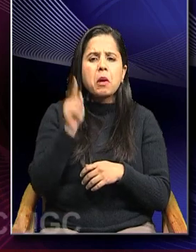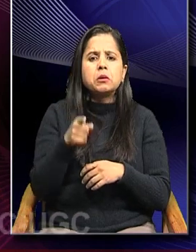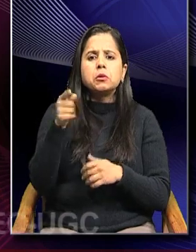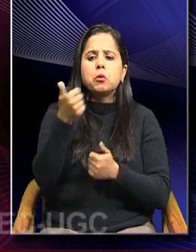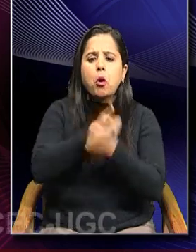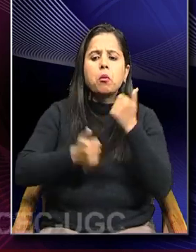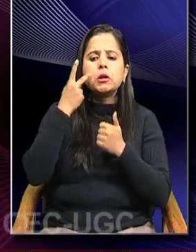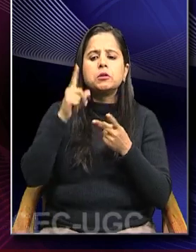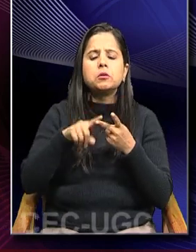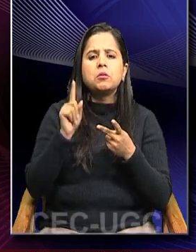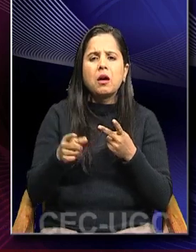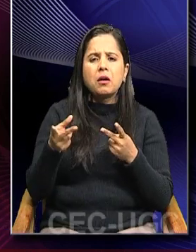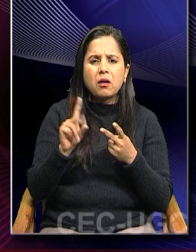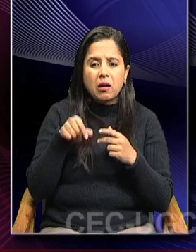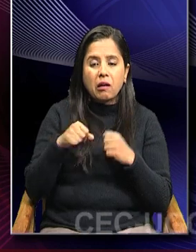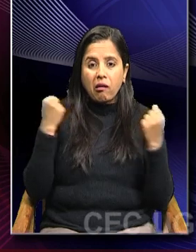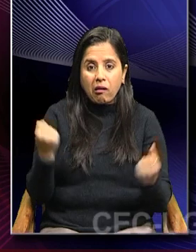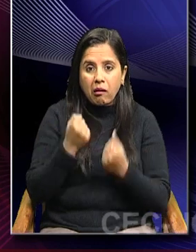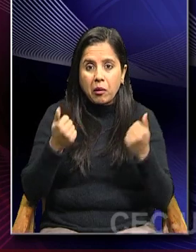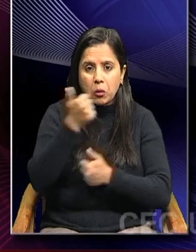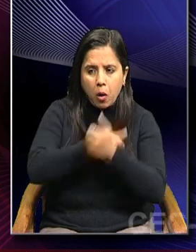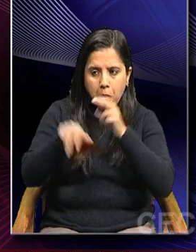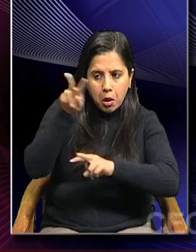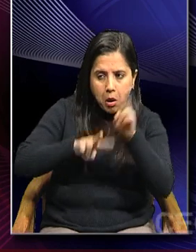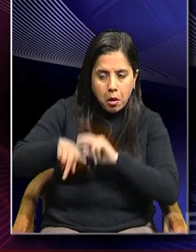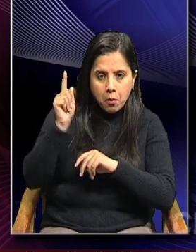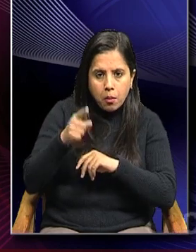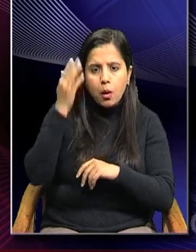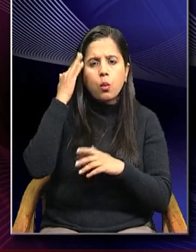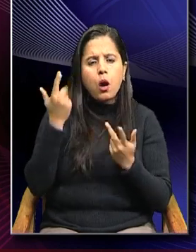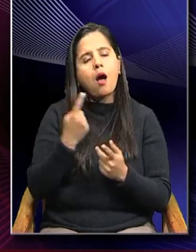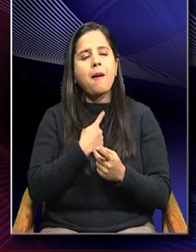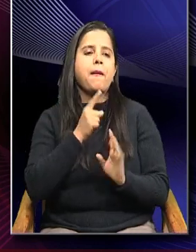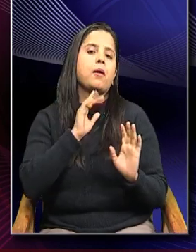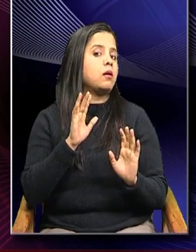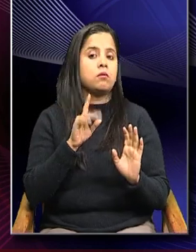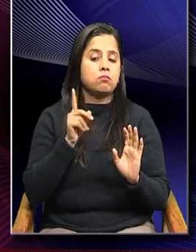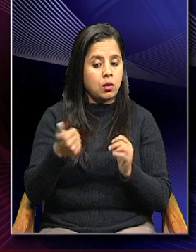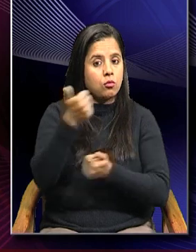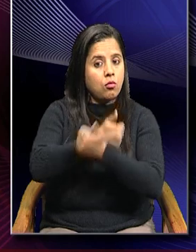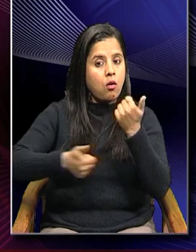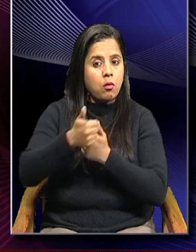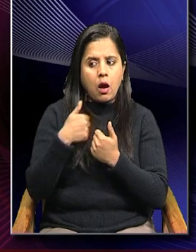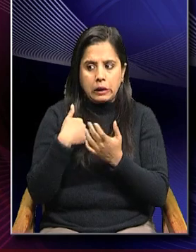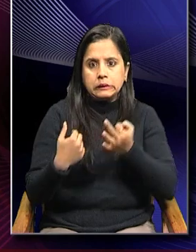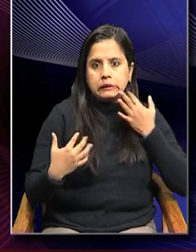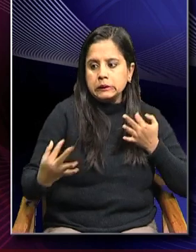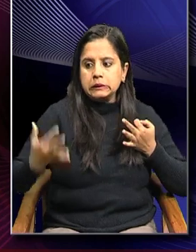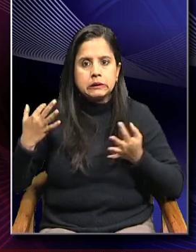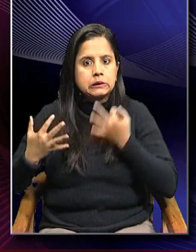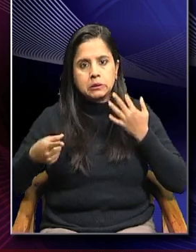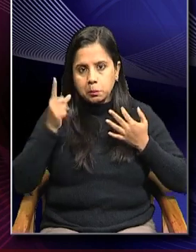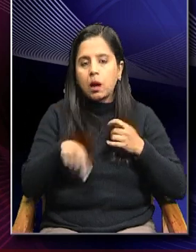competitors, why to waste our energy in doing the mapping of our competitors. No, competition is bound to create excellence. Unless